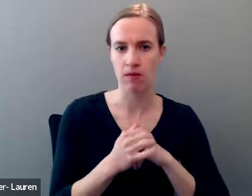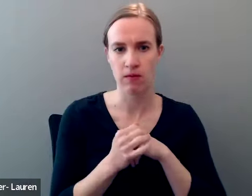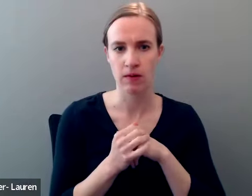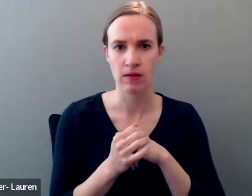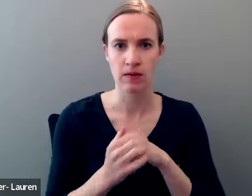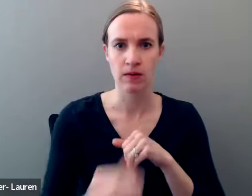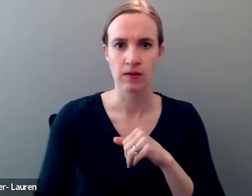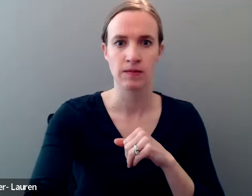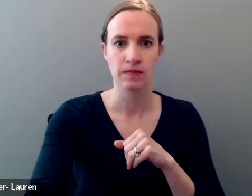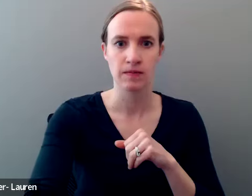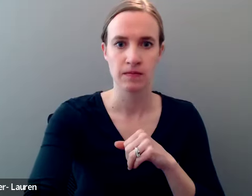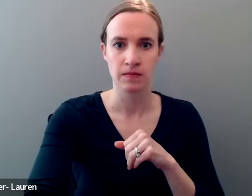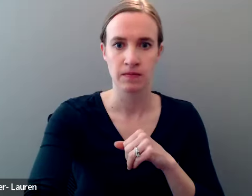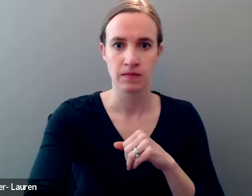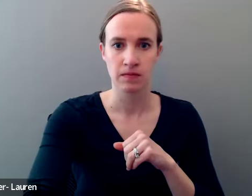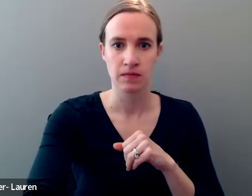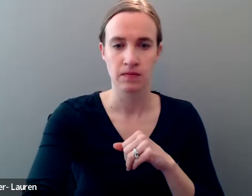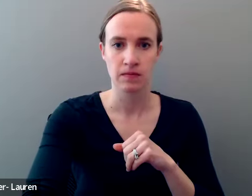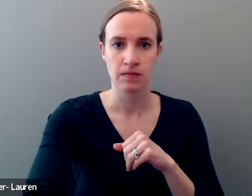Yeah, I gotta click a bunch. And so